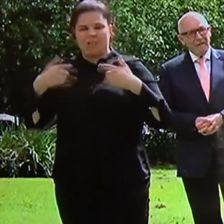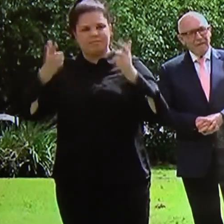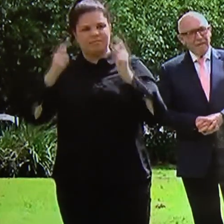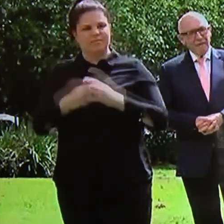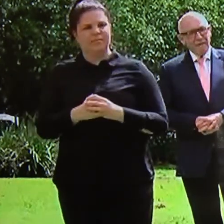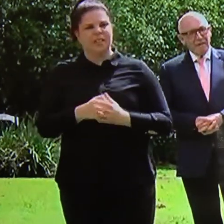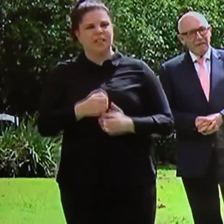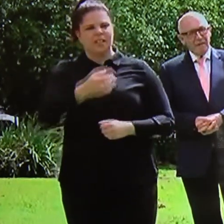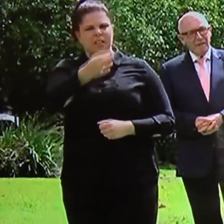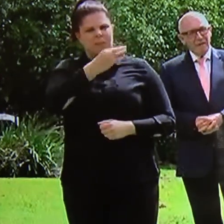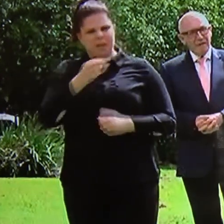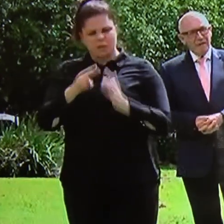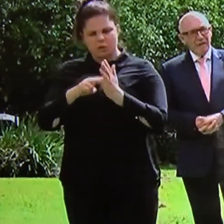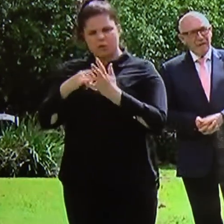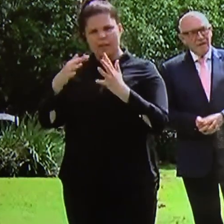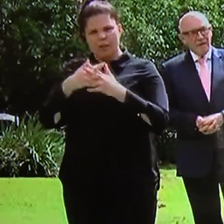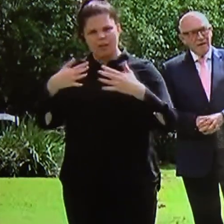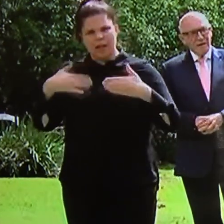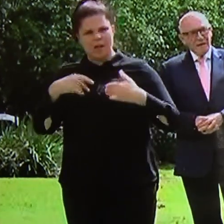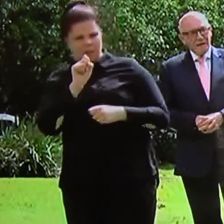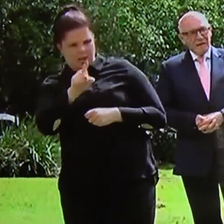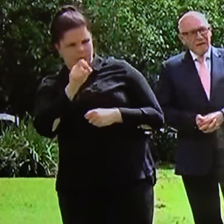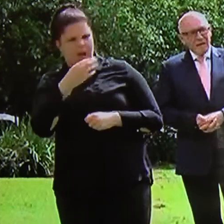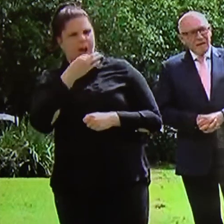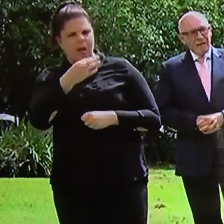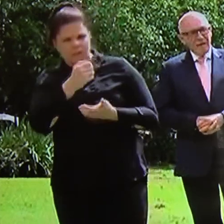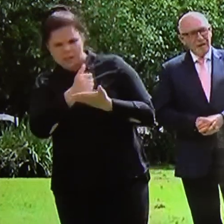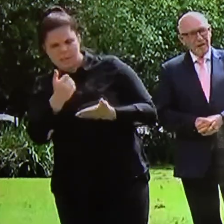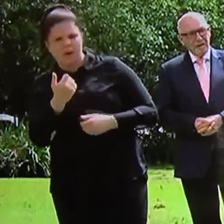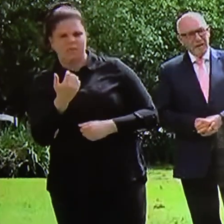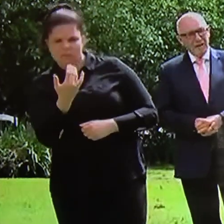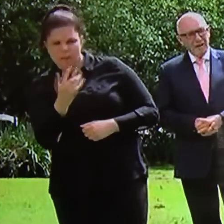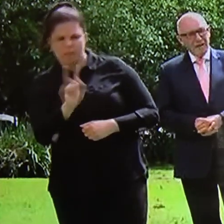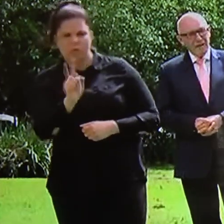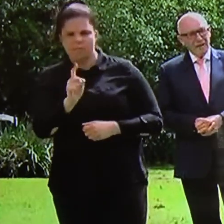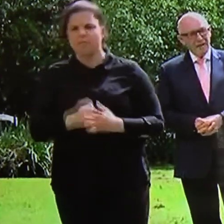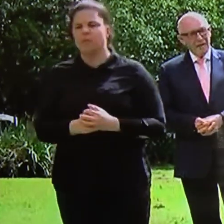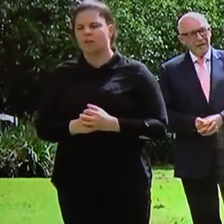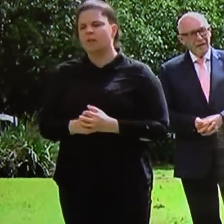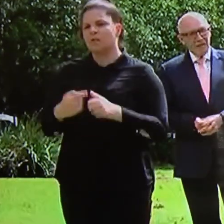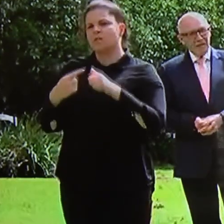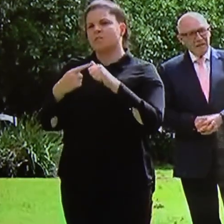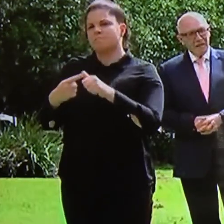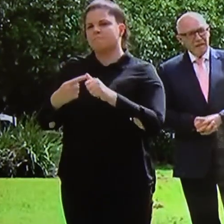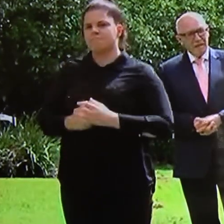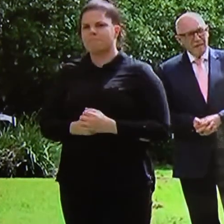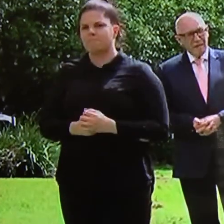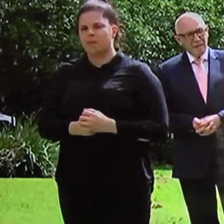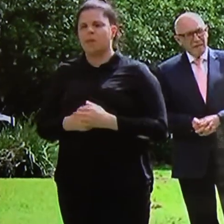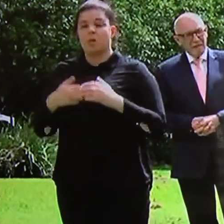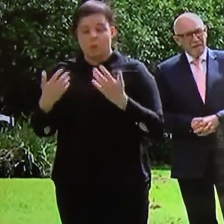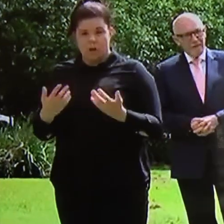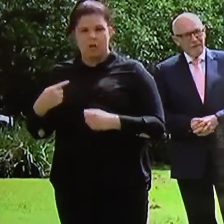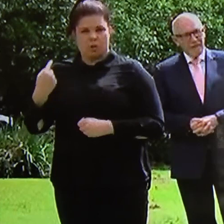health updates? One of the things that New South Wales Health had done, which was beyond the federal protocols,